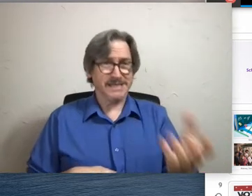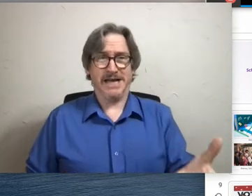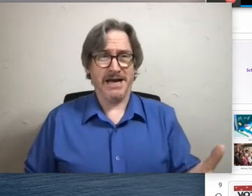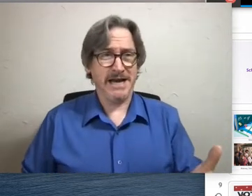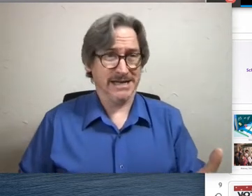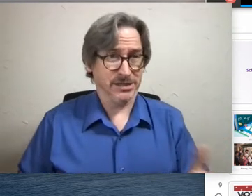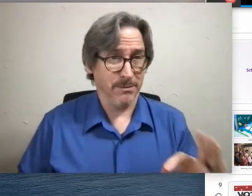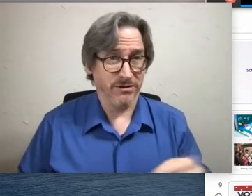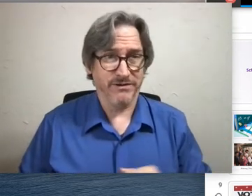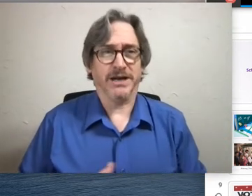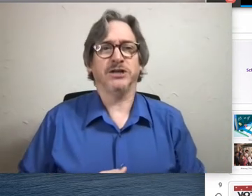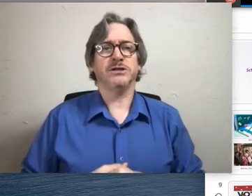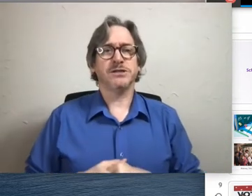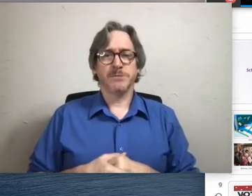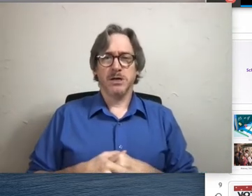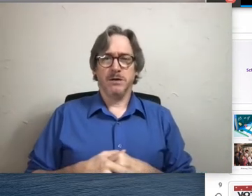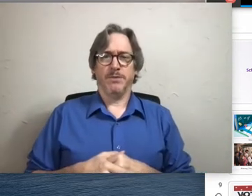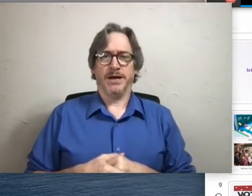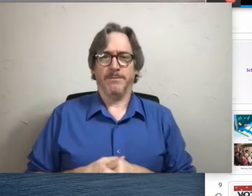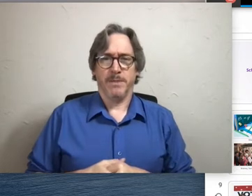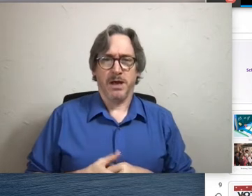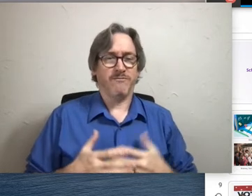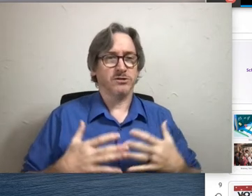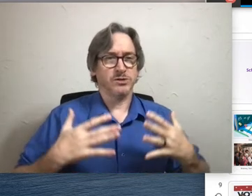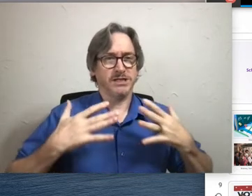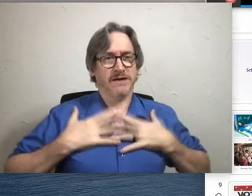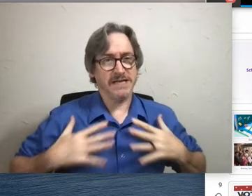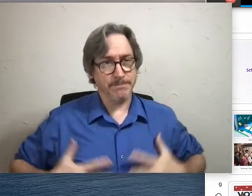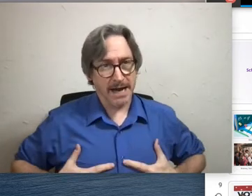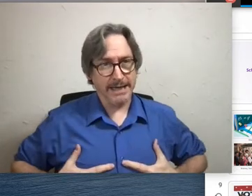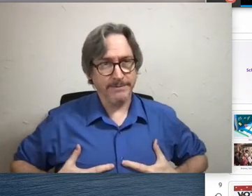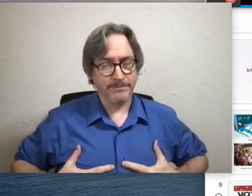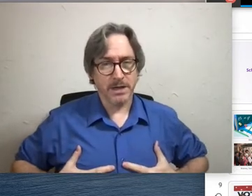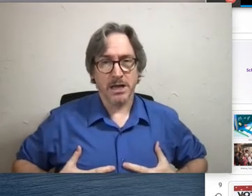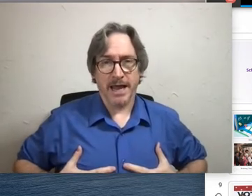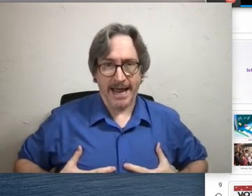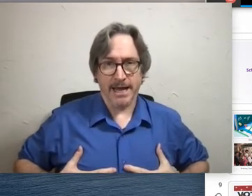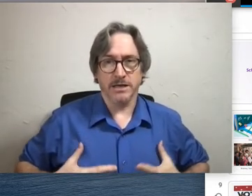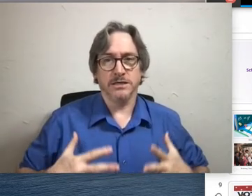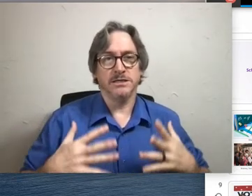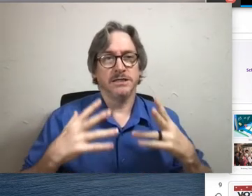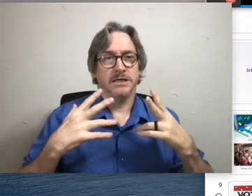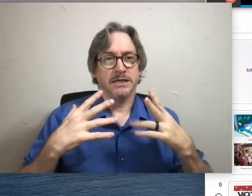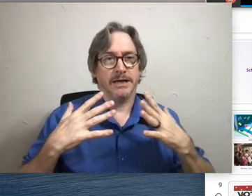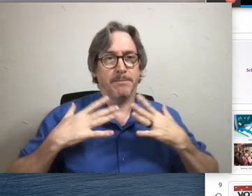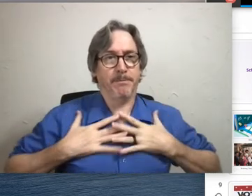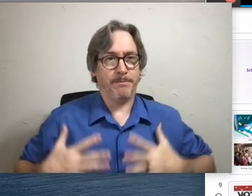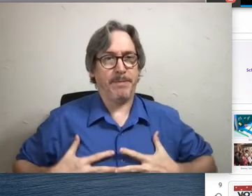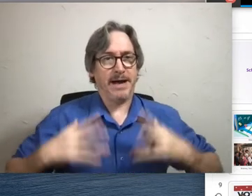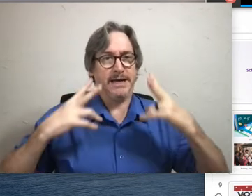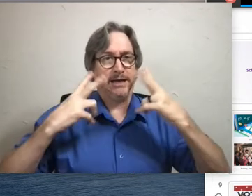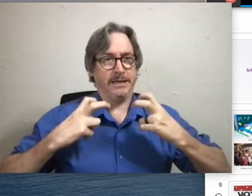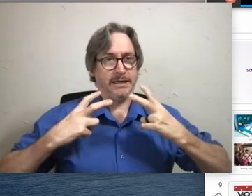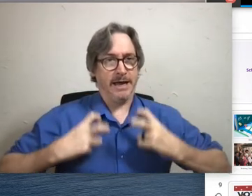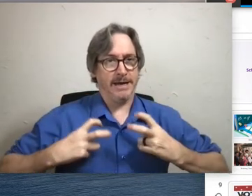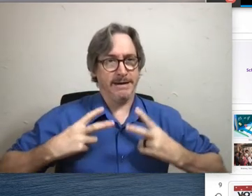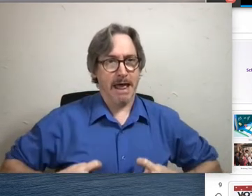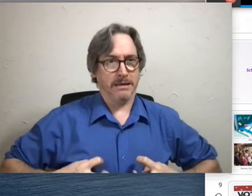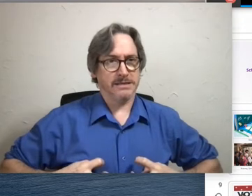What's the Sign has a couple of variations, but I've seen body and like